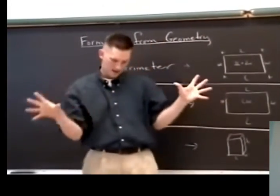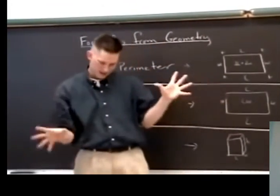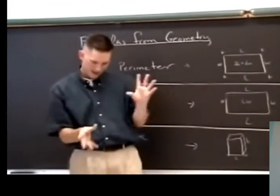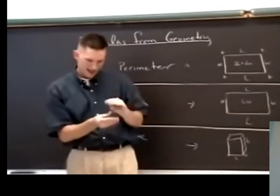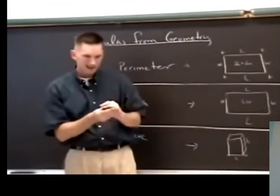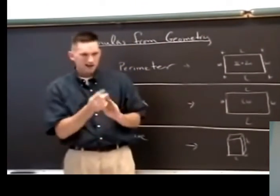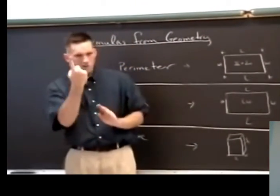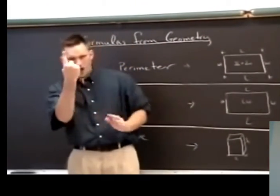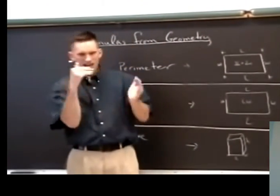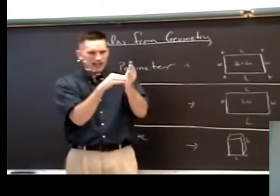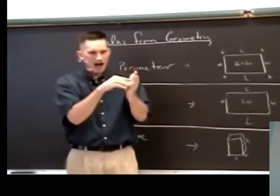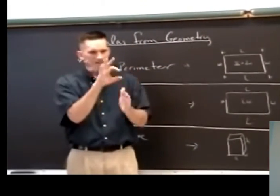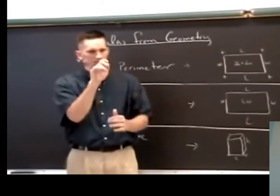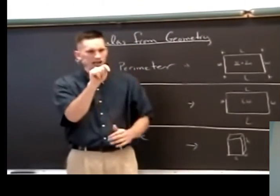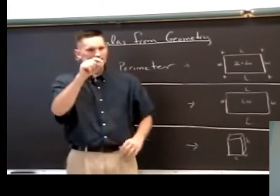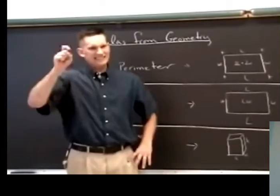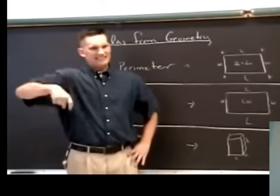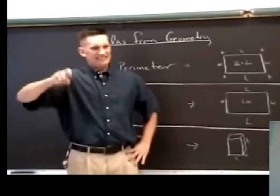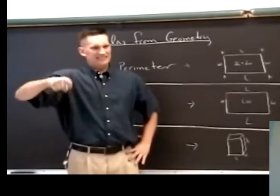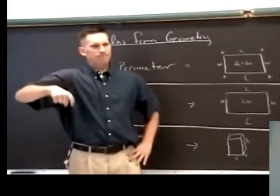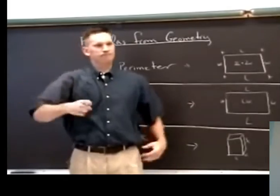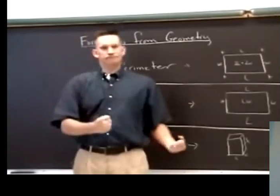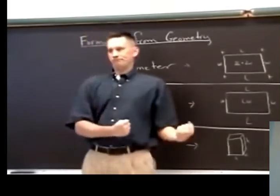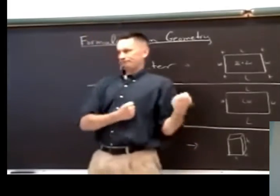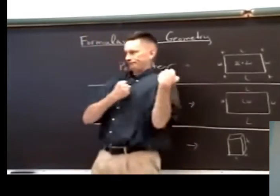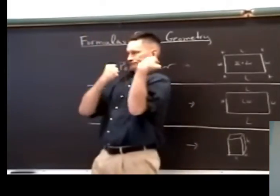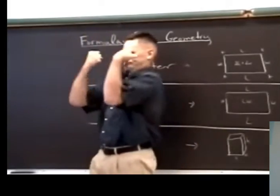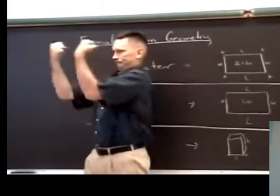each side and find out how many feet you would need.